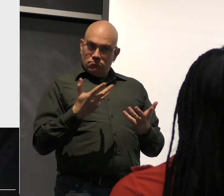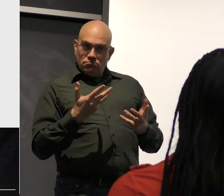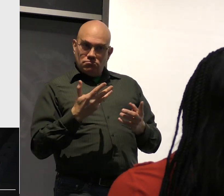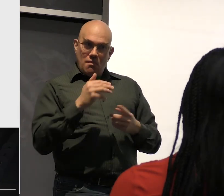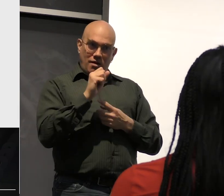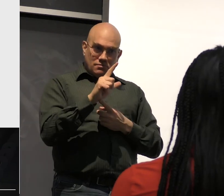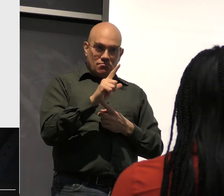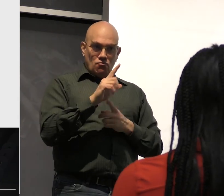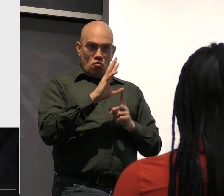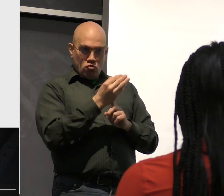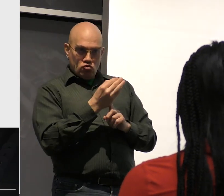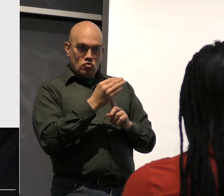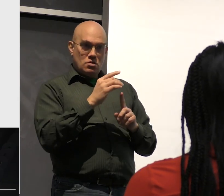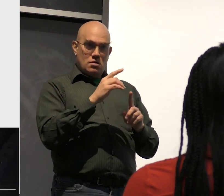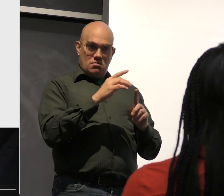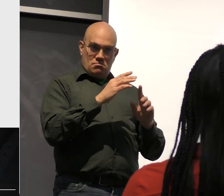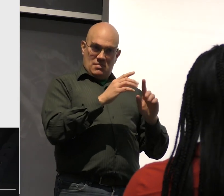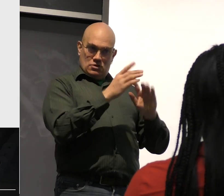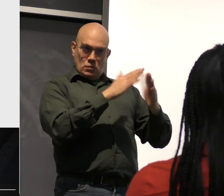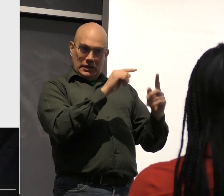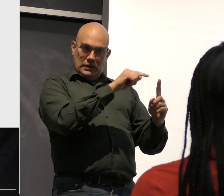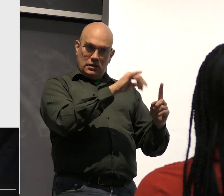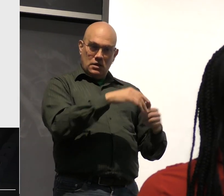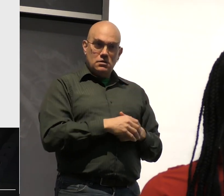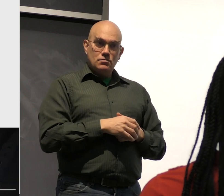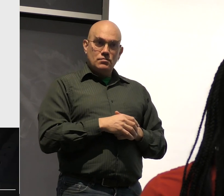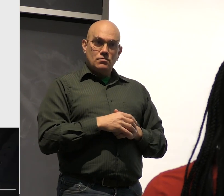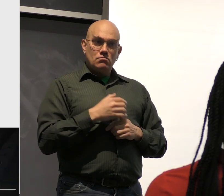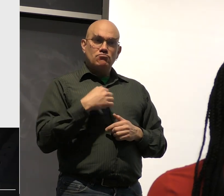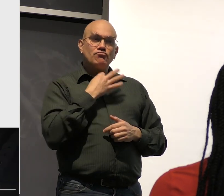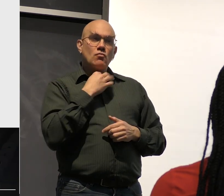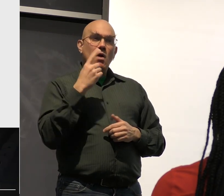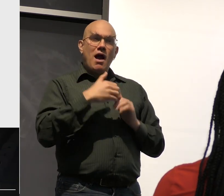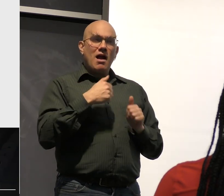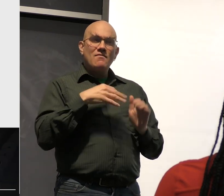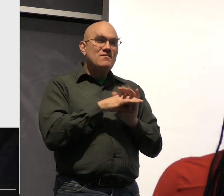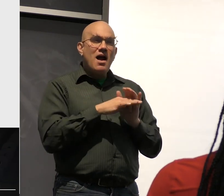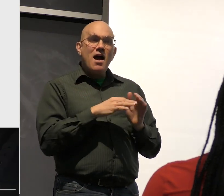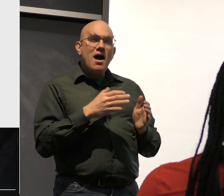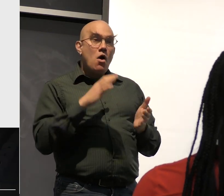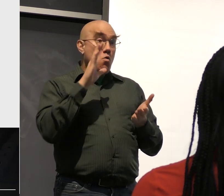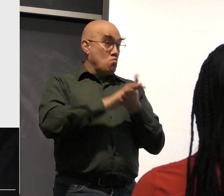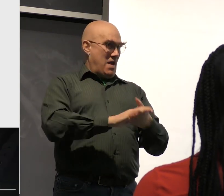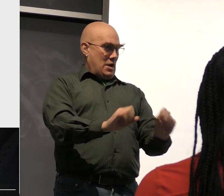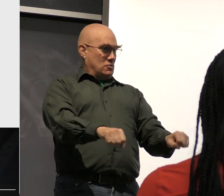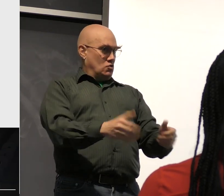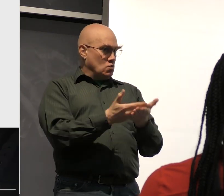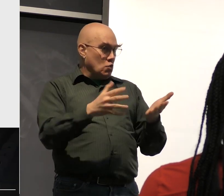and community, but I was really wondering, how can I find credible sources to learn more about the culture and how